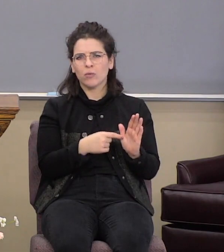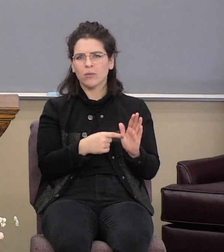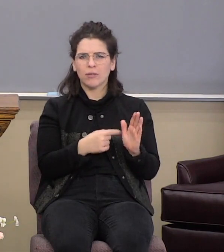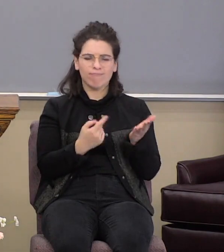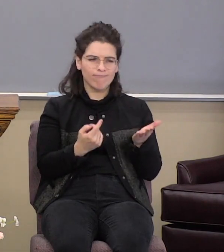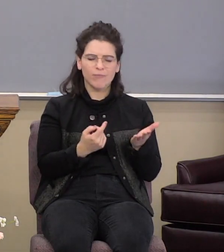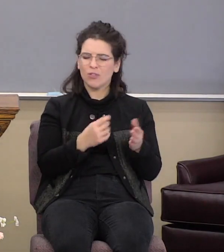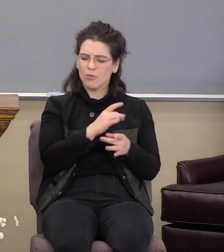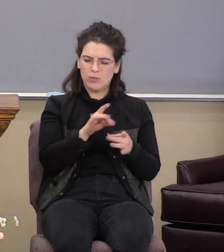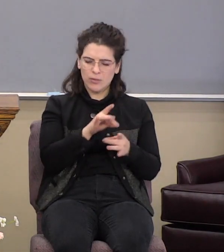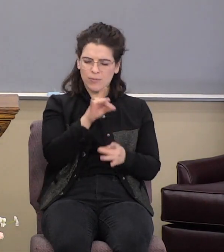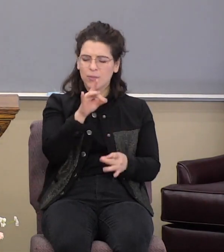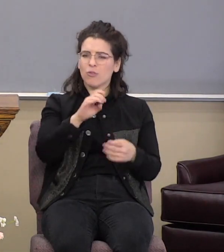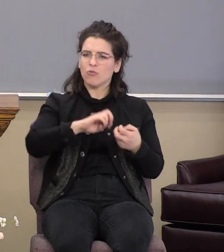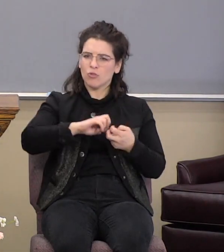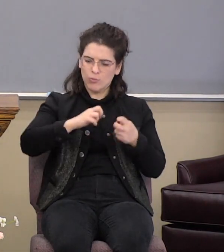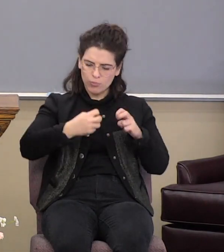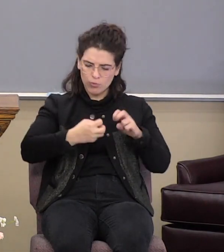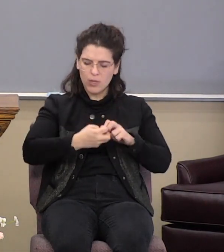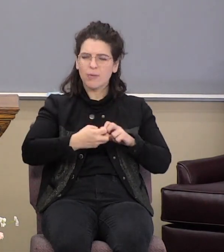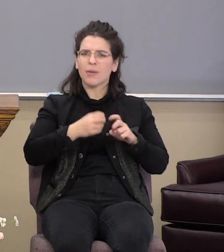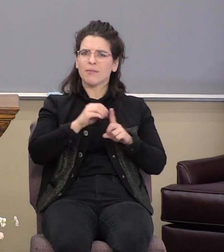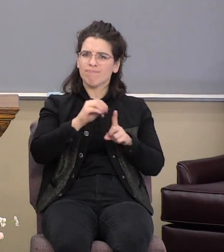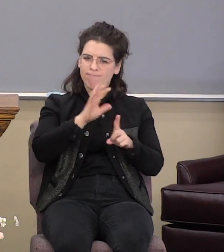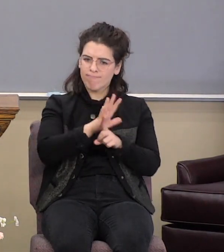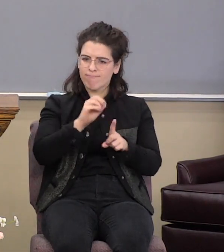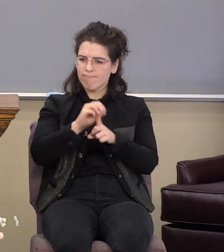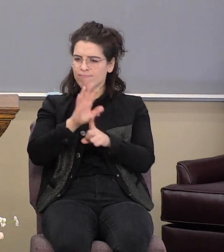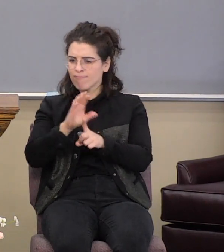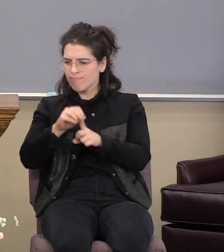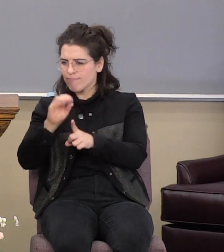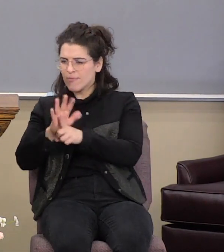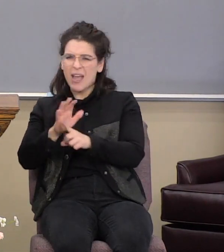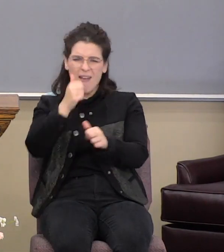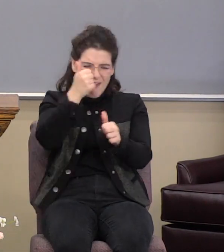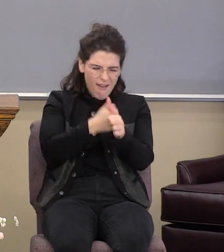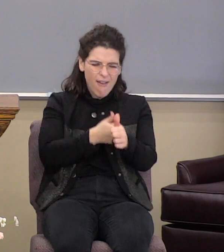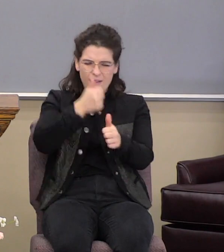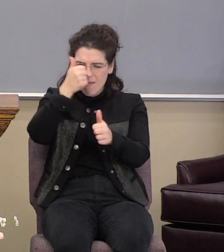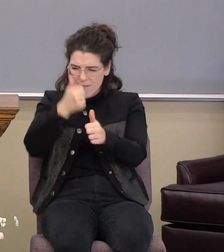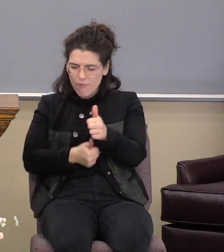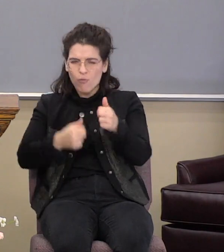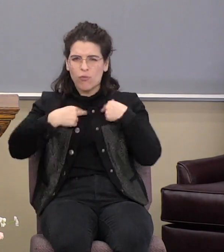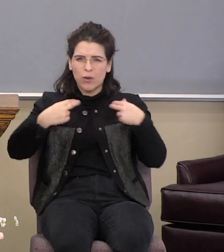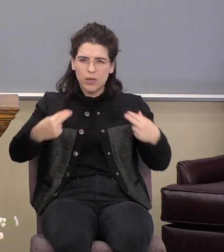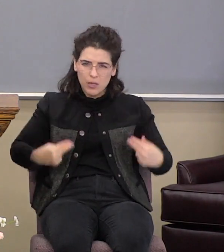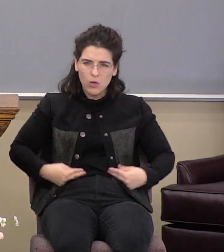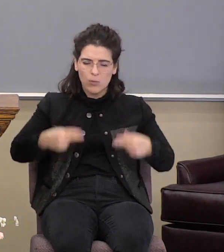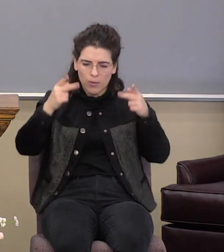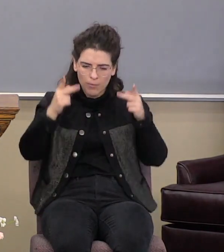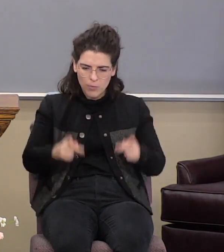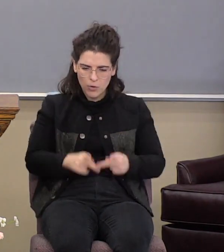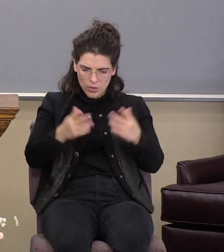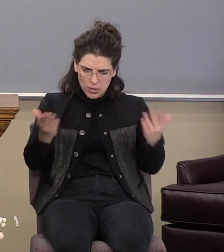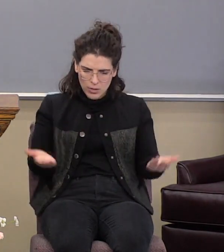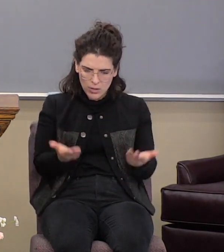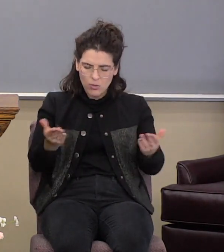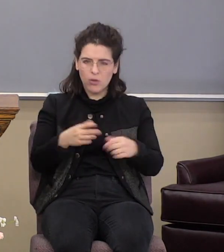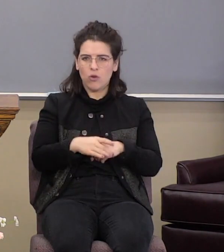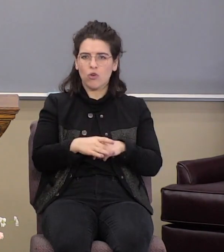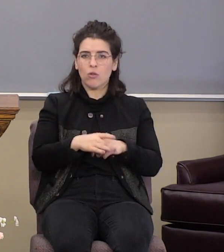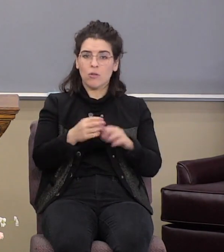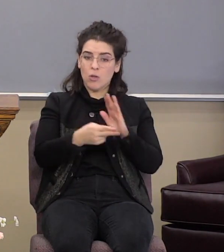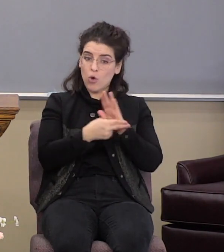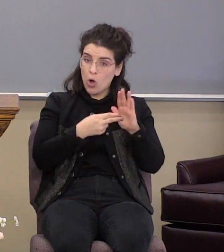is a spiritual predicament that afflicts every human being. And it's called